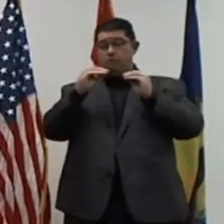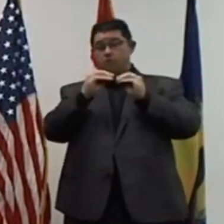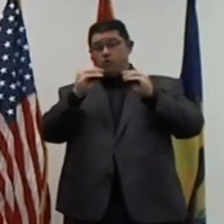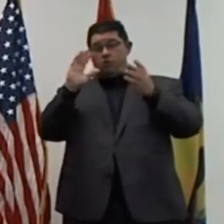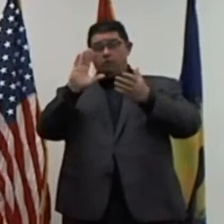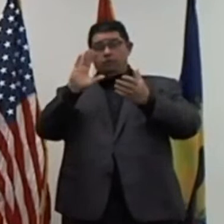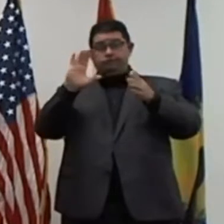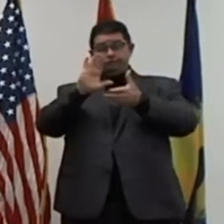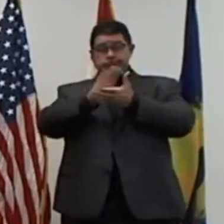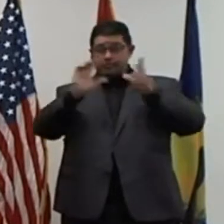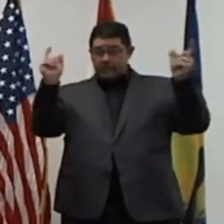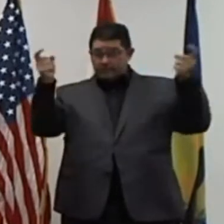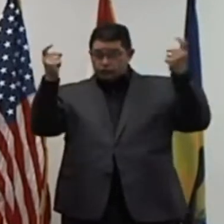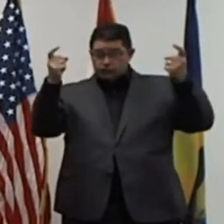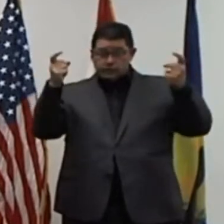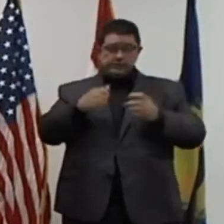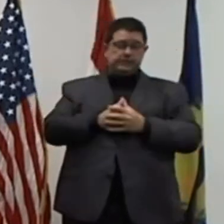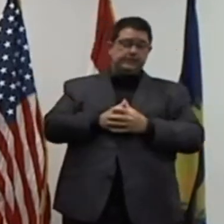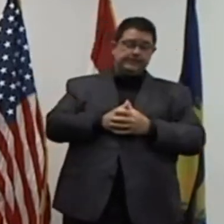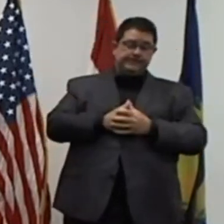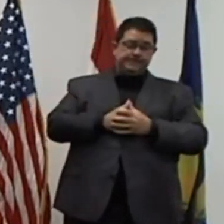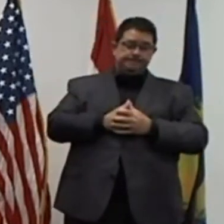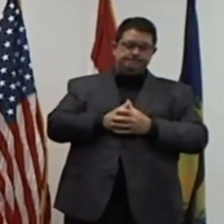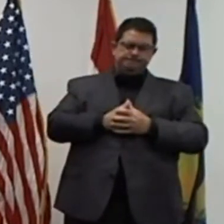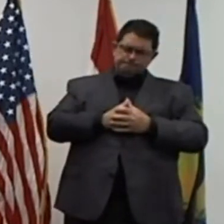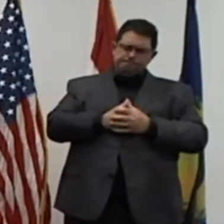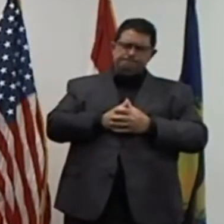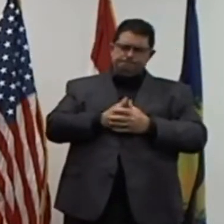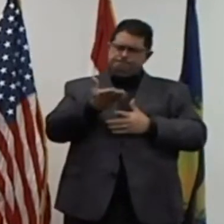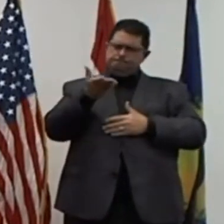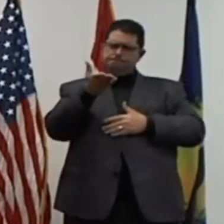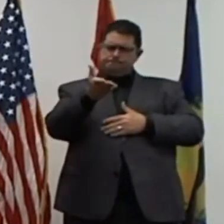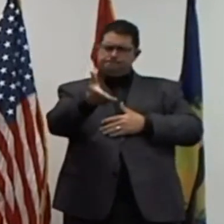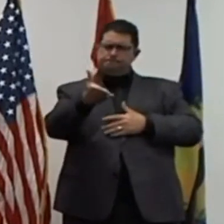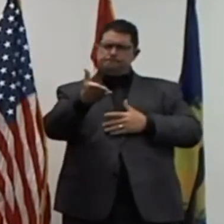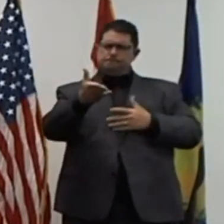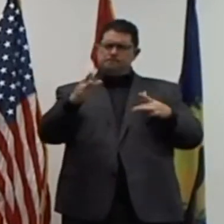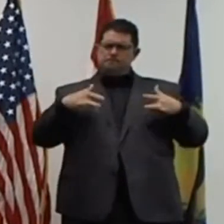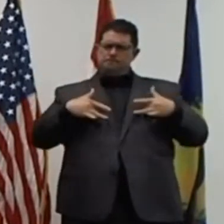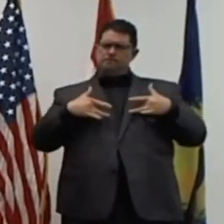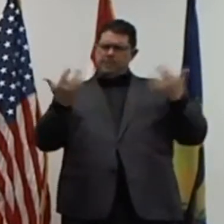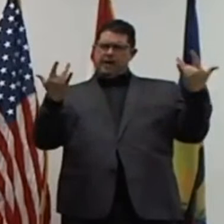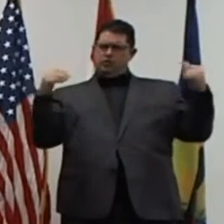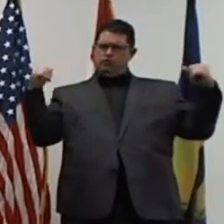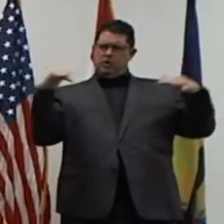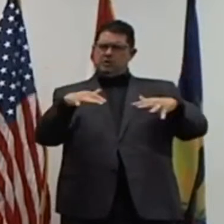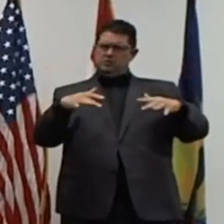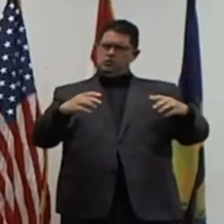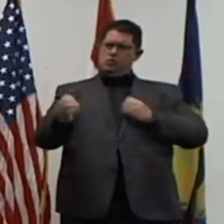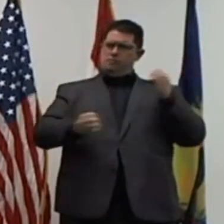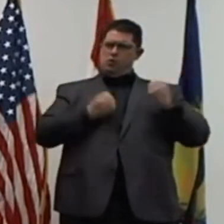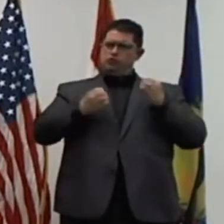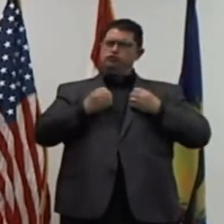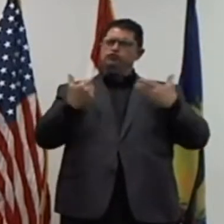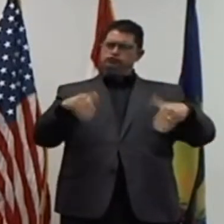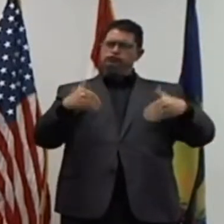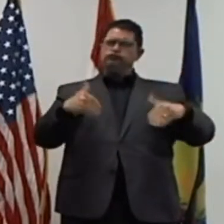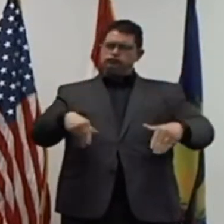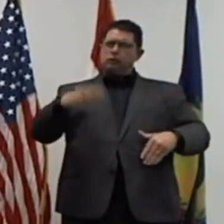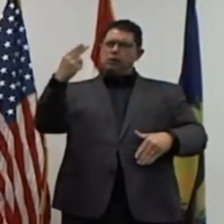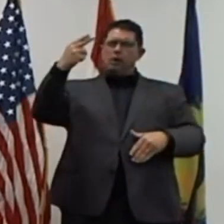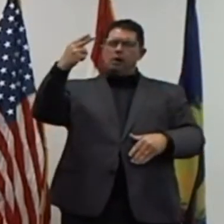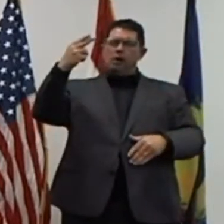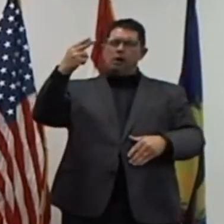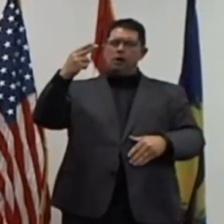anniversaries. And at these gatherings, emotions run high. There's a tendency to